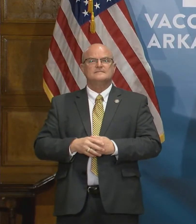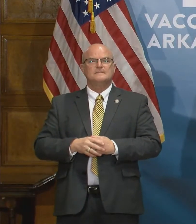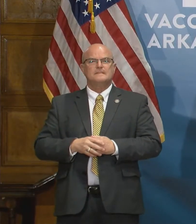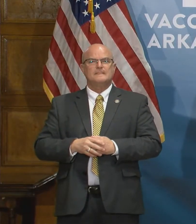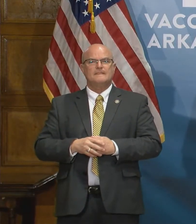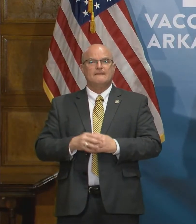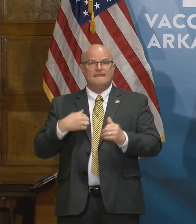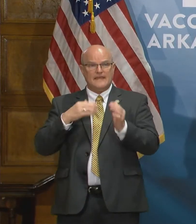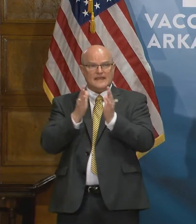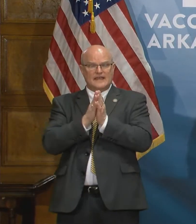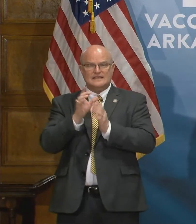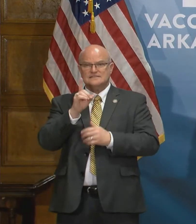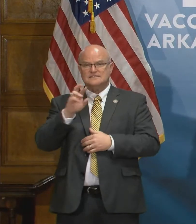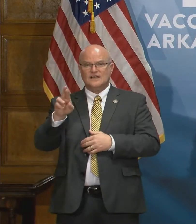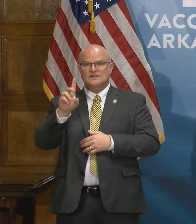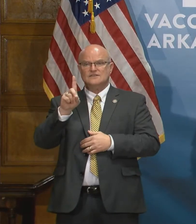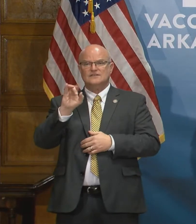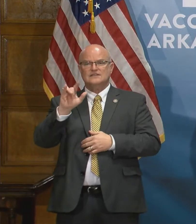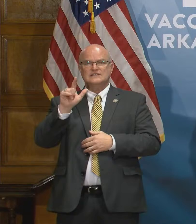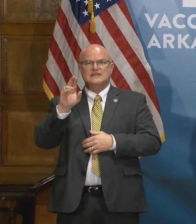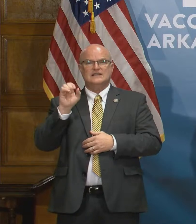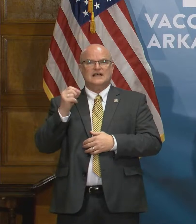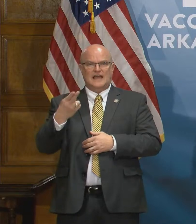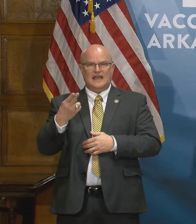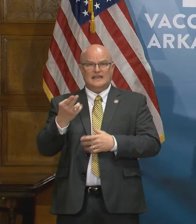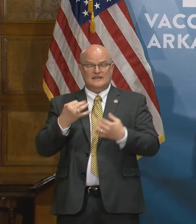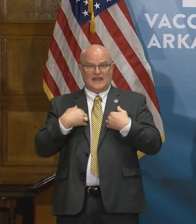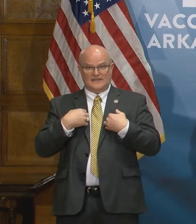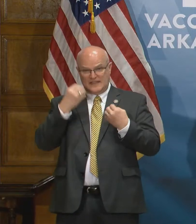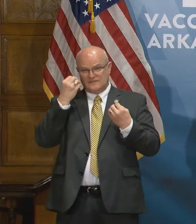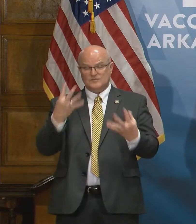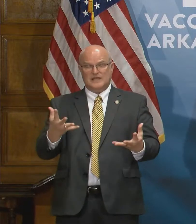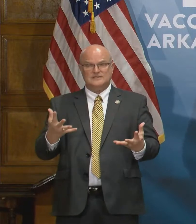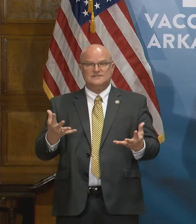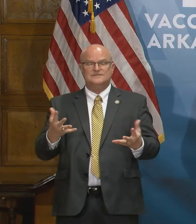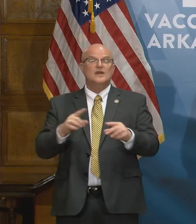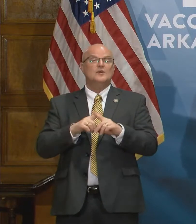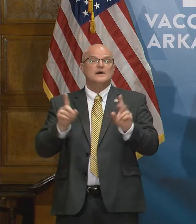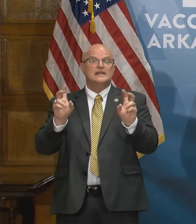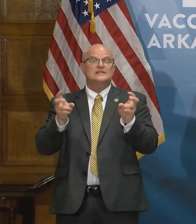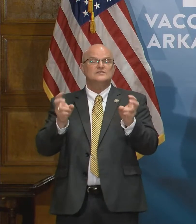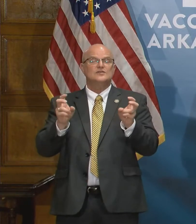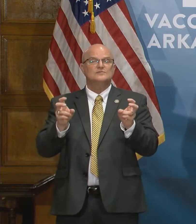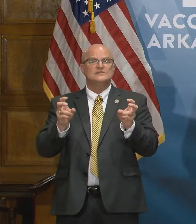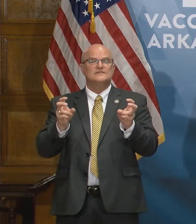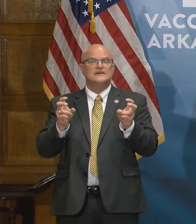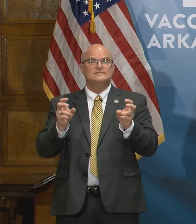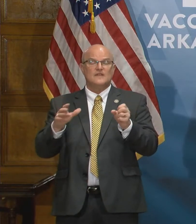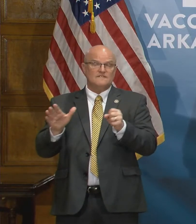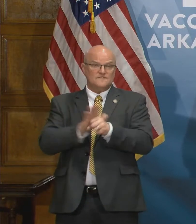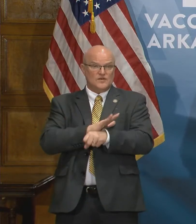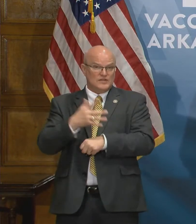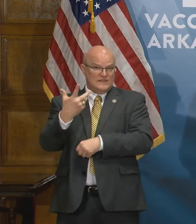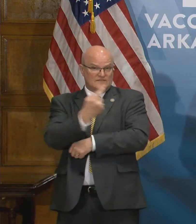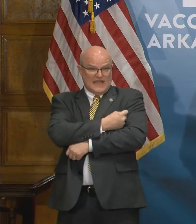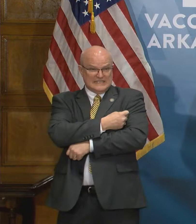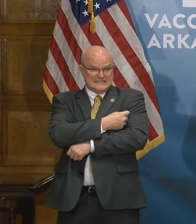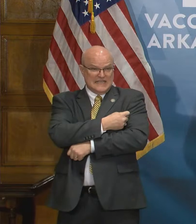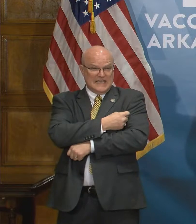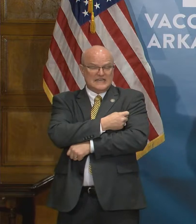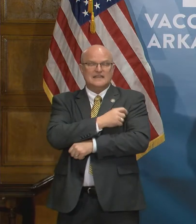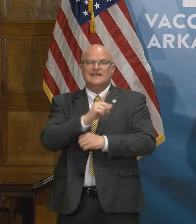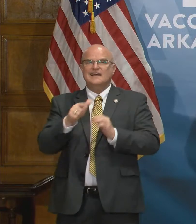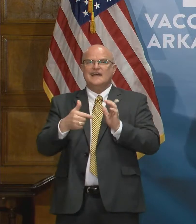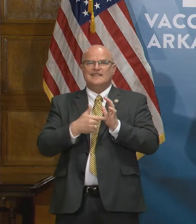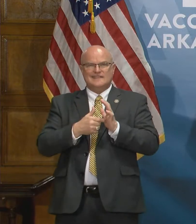Okay, I'll ask Dr. Dillahay to come if she has that data. But in terms of fully vaccinated,